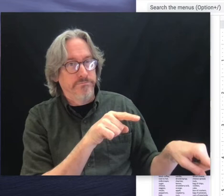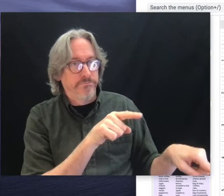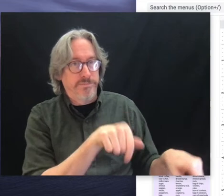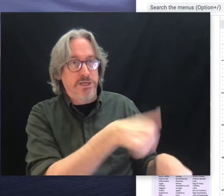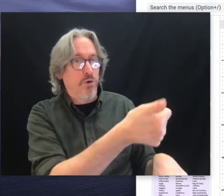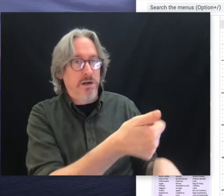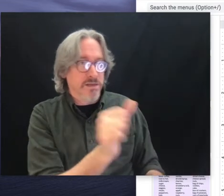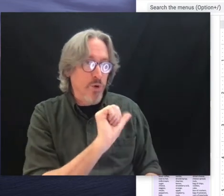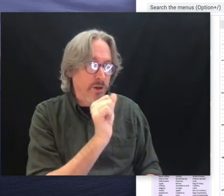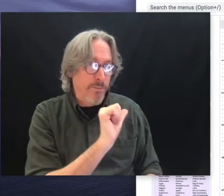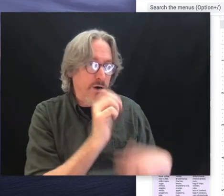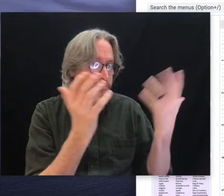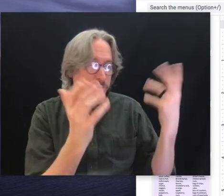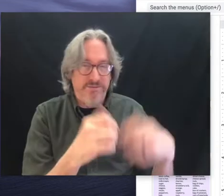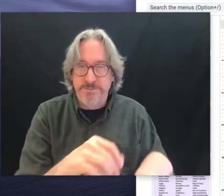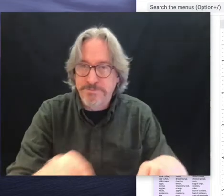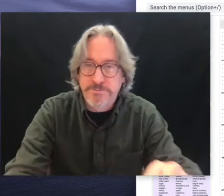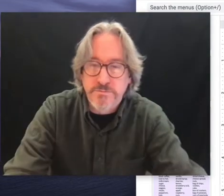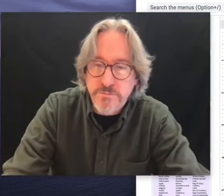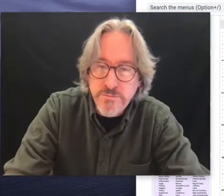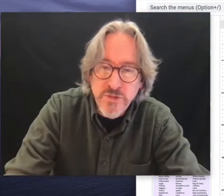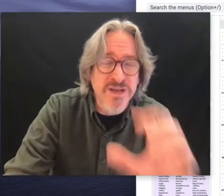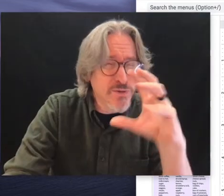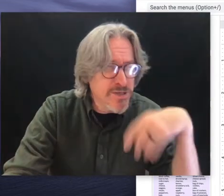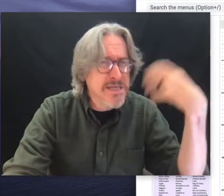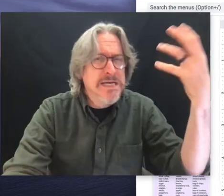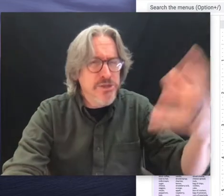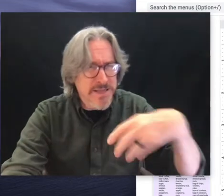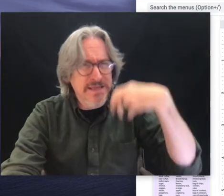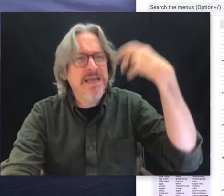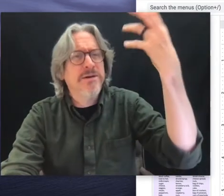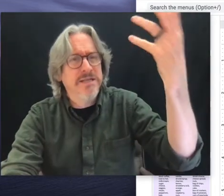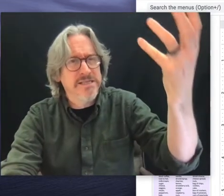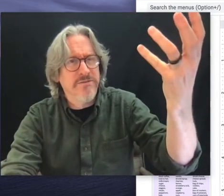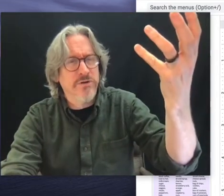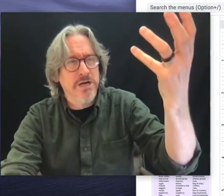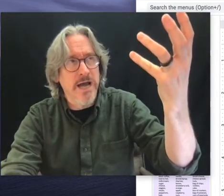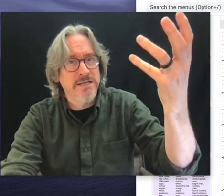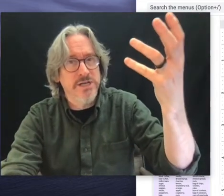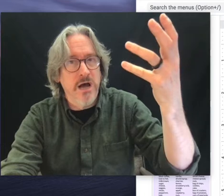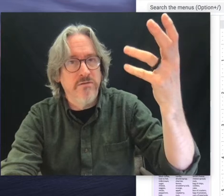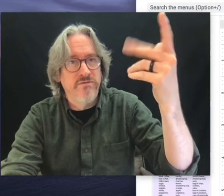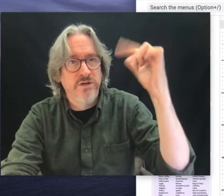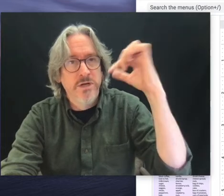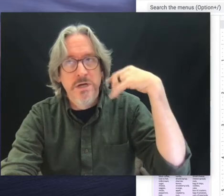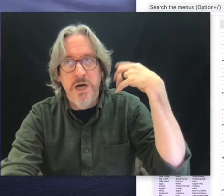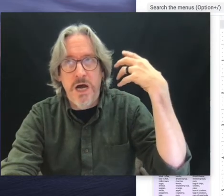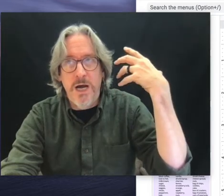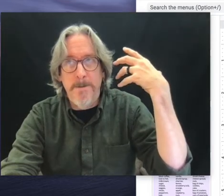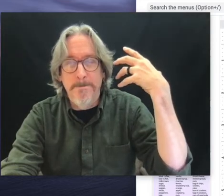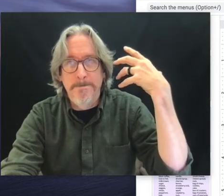going somewhere else. I'm going to the bar, whatever. Okay, so be thinking about these different kinds of